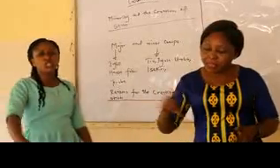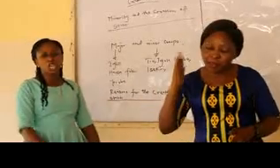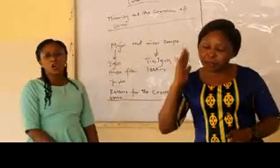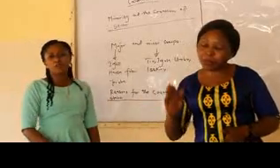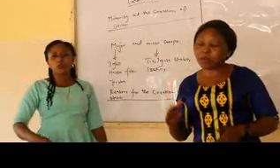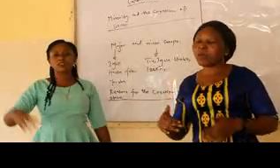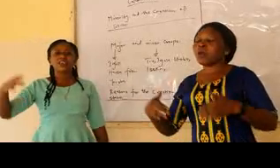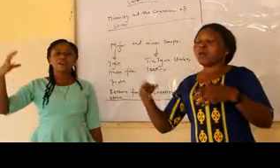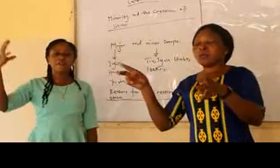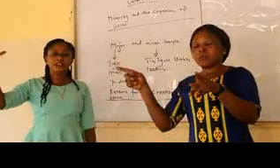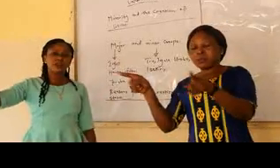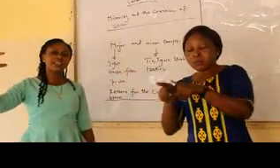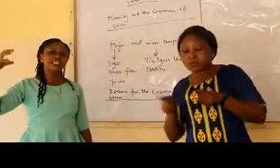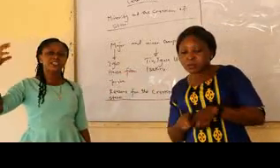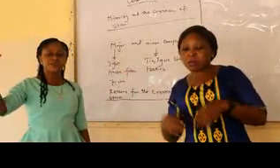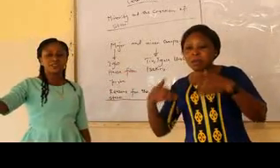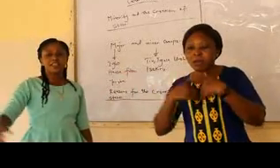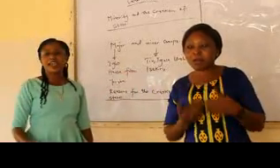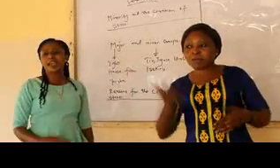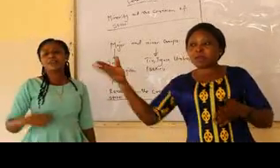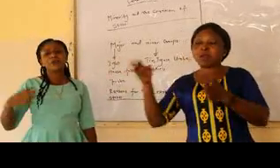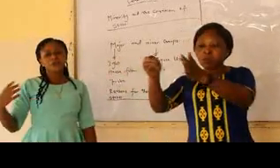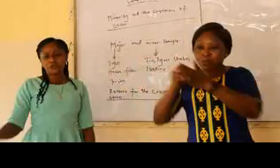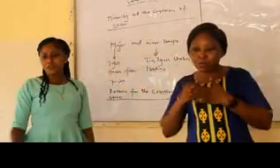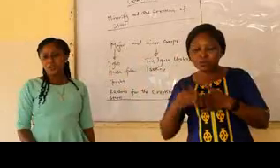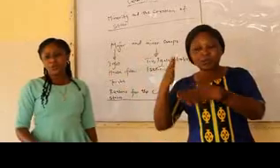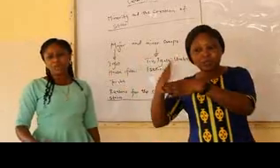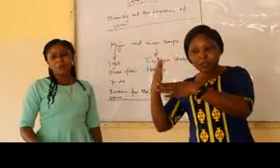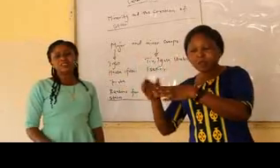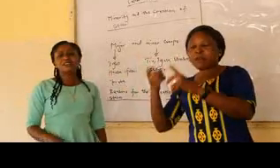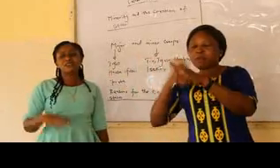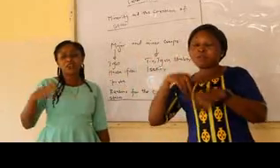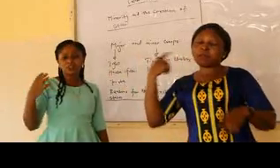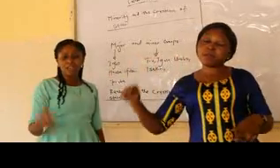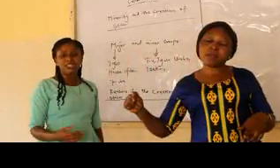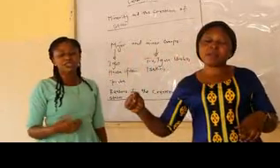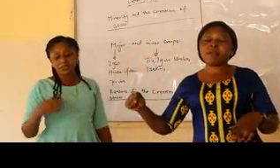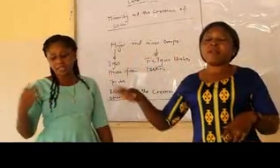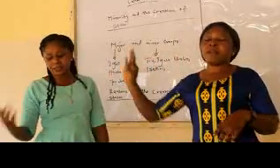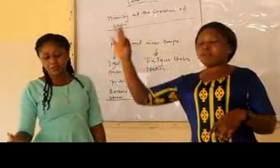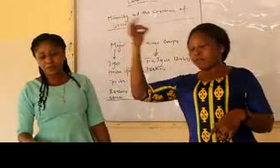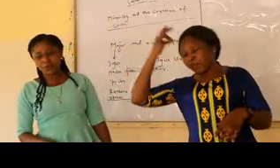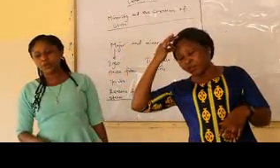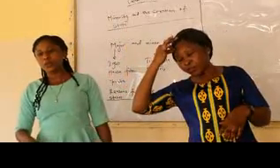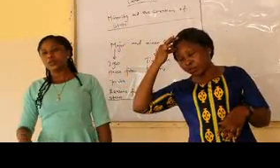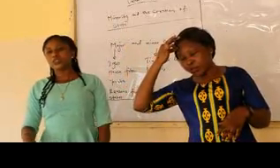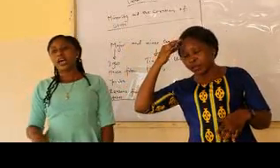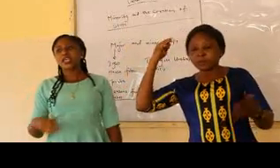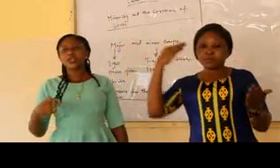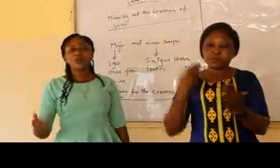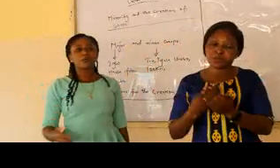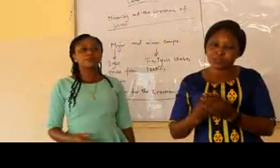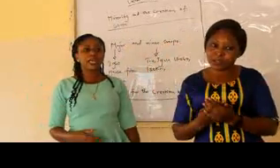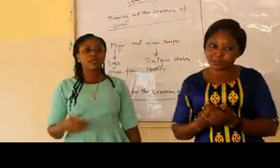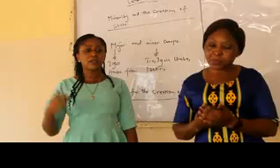their own share of the what? Federally generated revenue. Now, what is this federally generated revenue? These